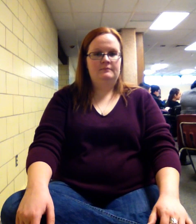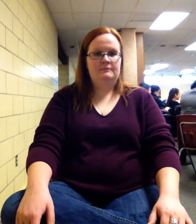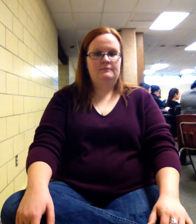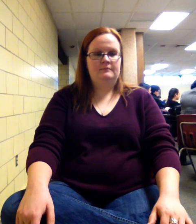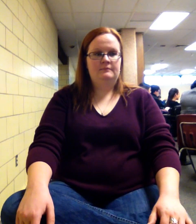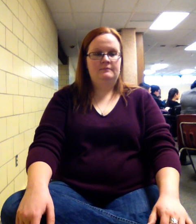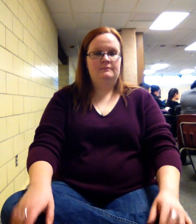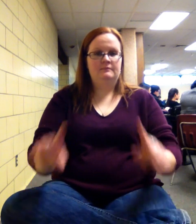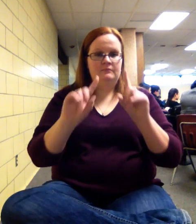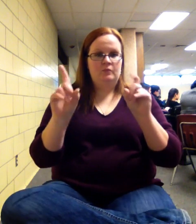Questions or comments?